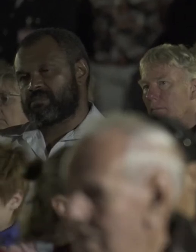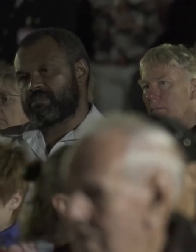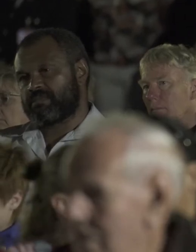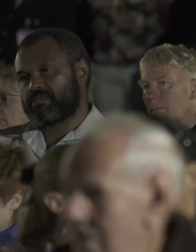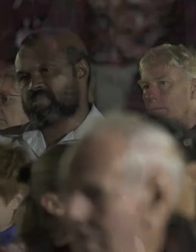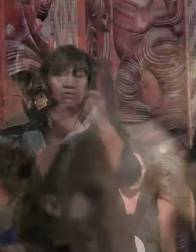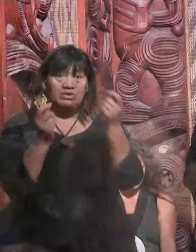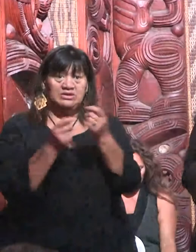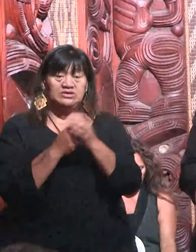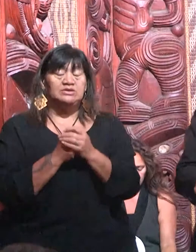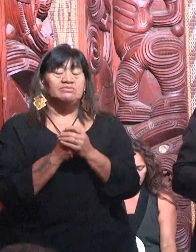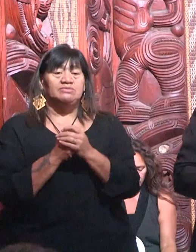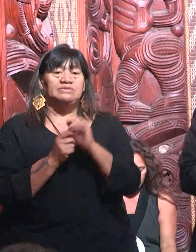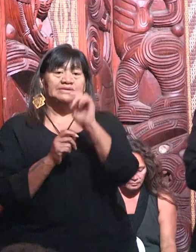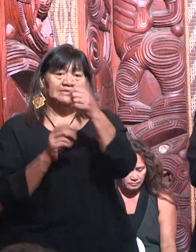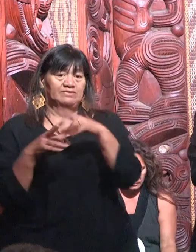February